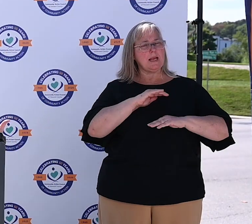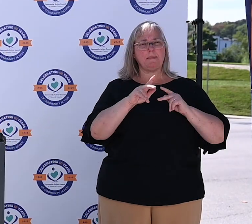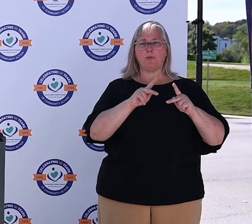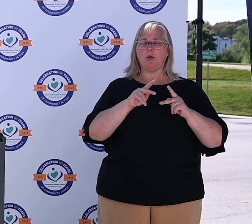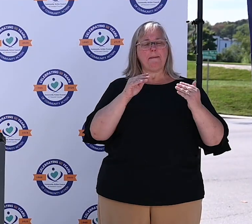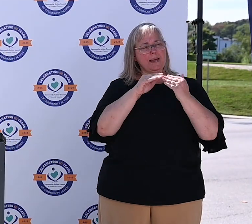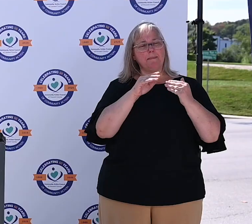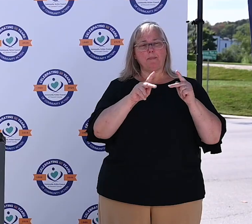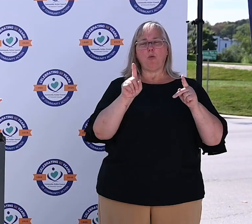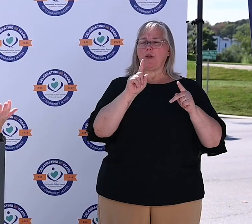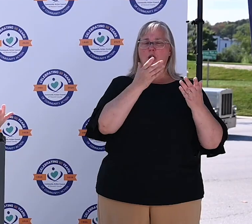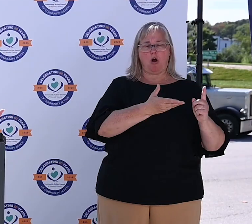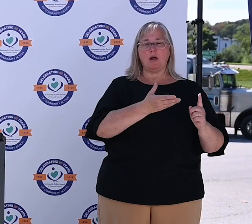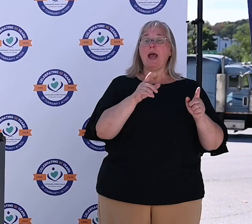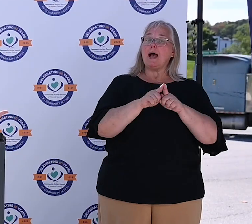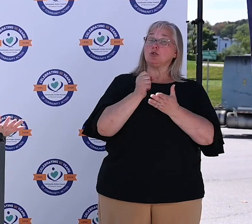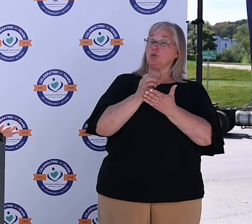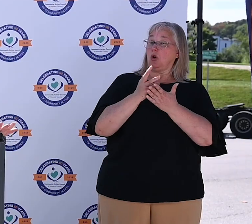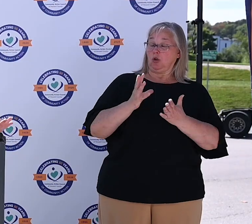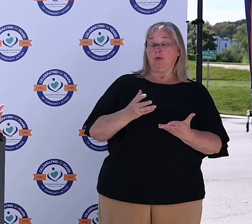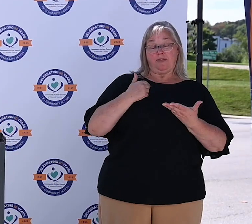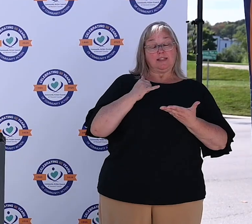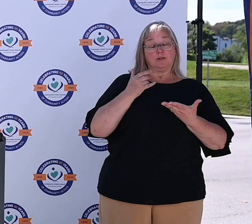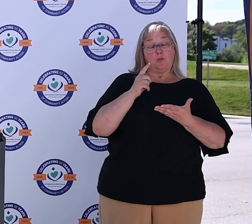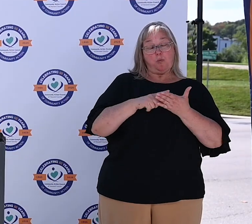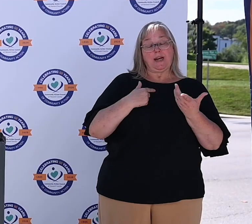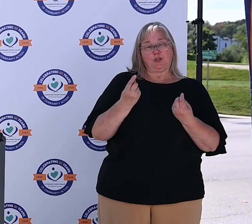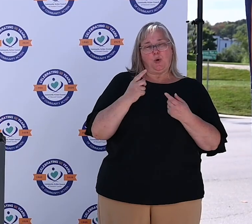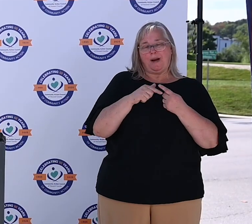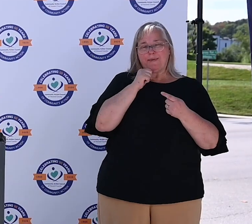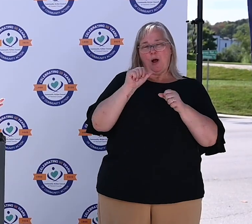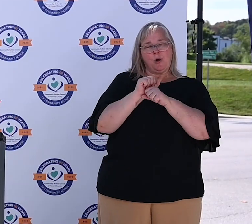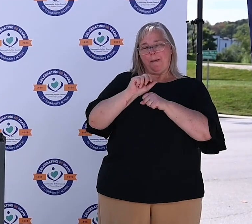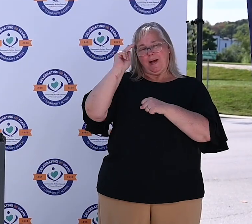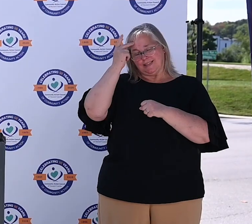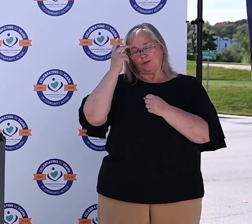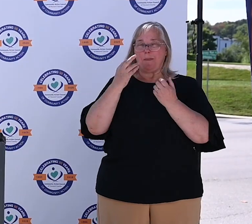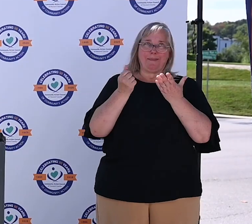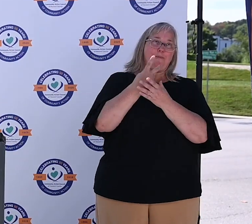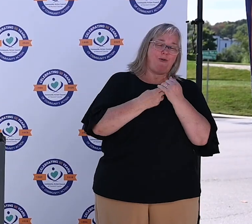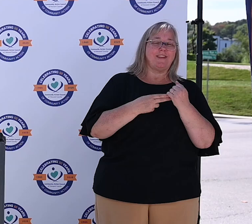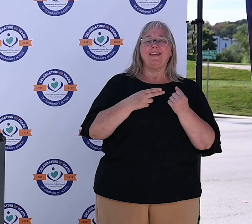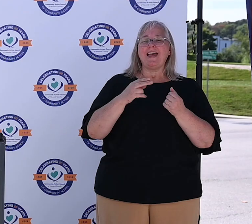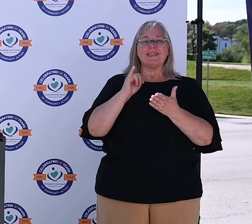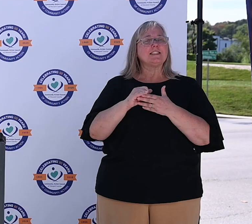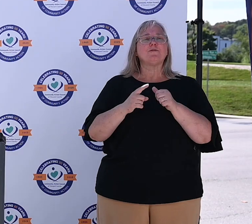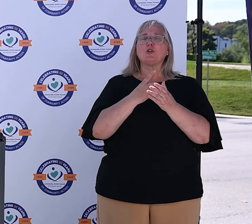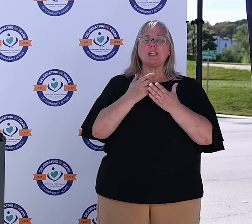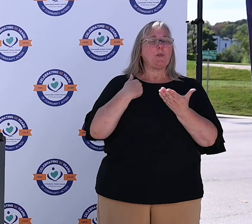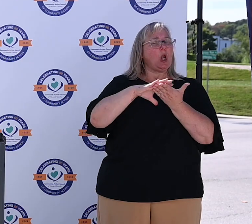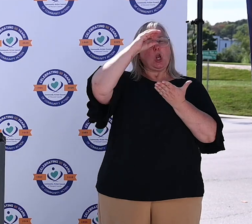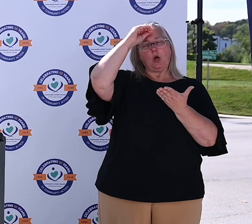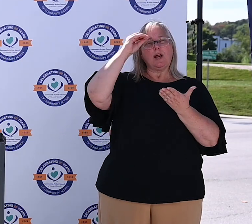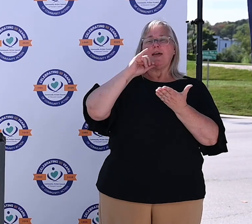they are. As a social worker, which is what I am when I'm not working in politics, or maybe both, that's the first thing we learn,